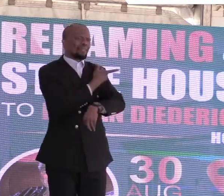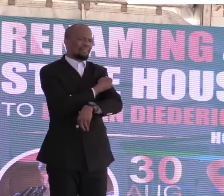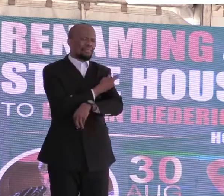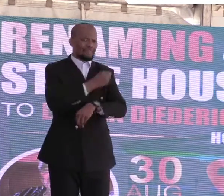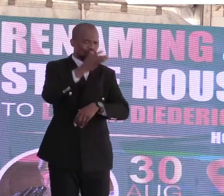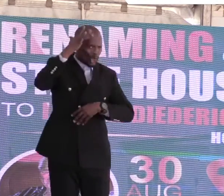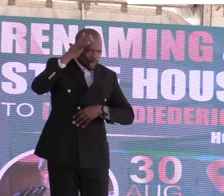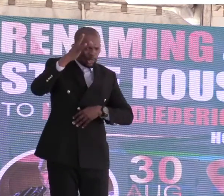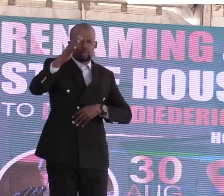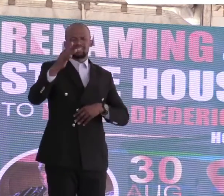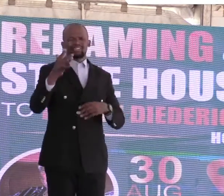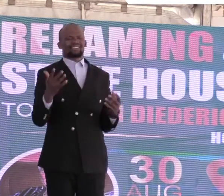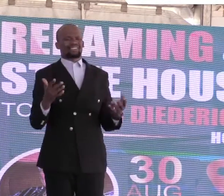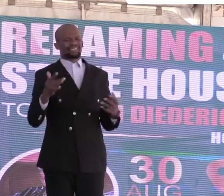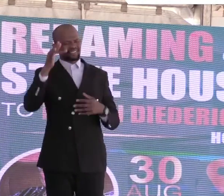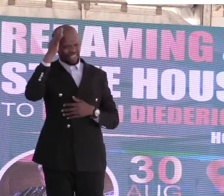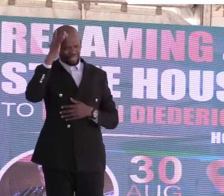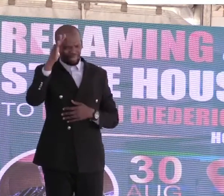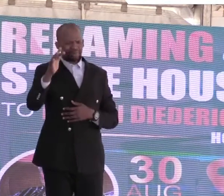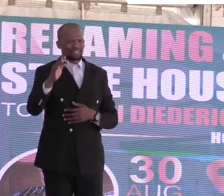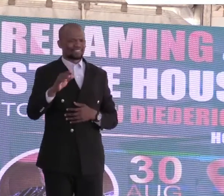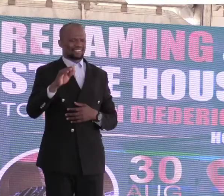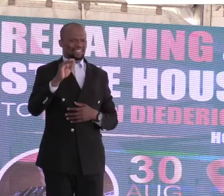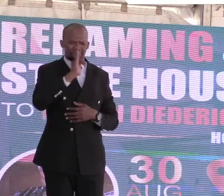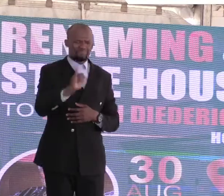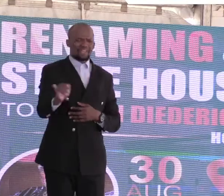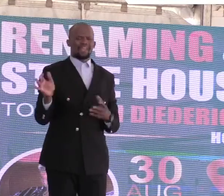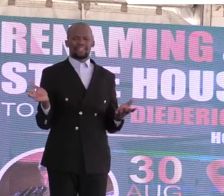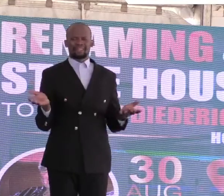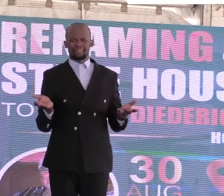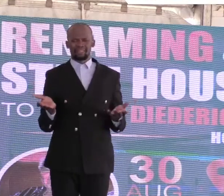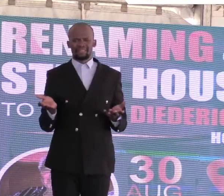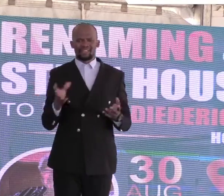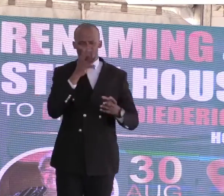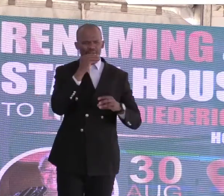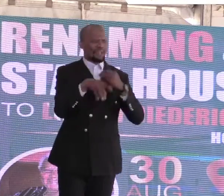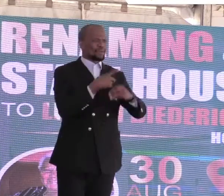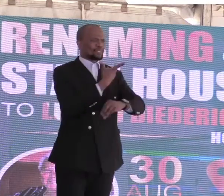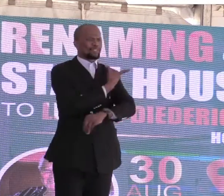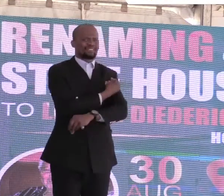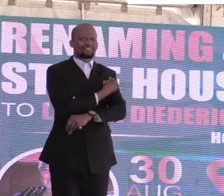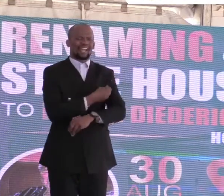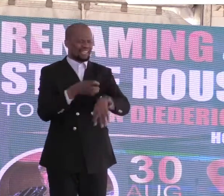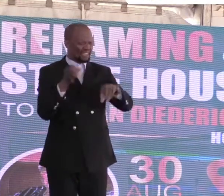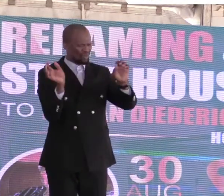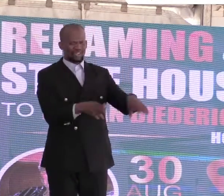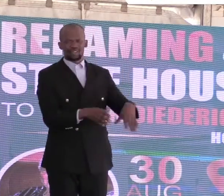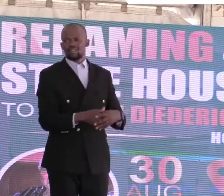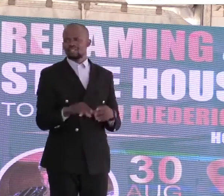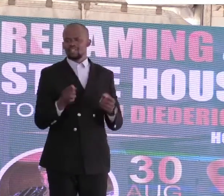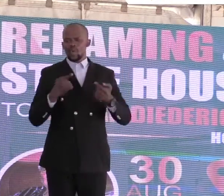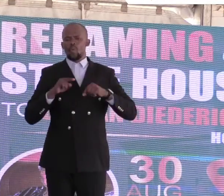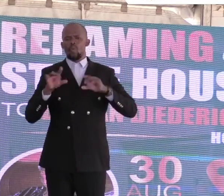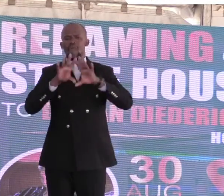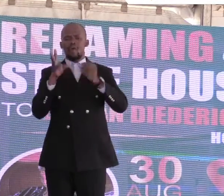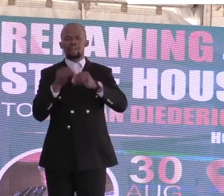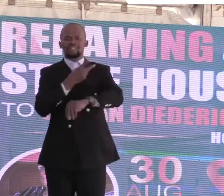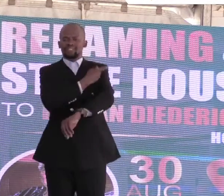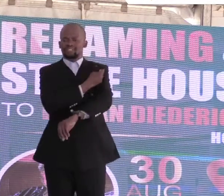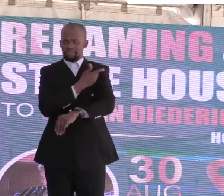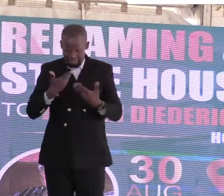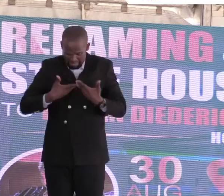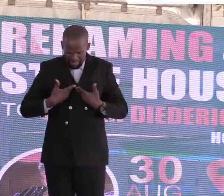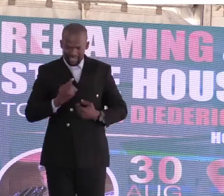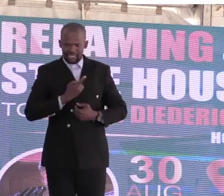theories, unfounded theories, conspiracy theories around vaccine. There is no such. We are all vaccinated. I've